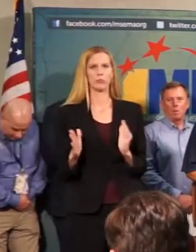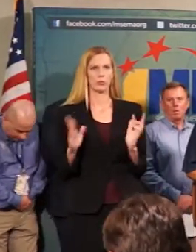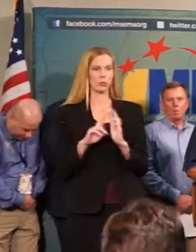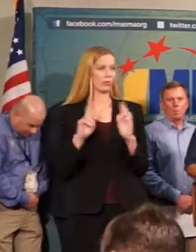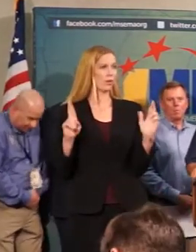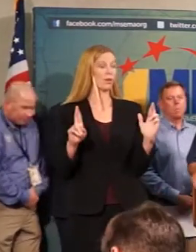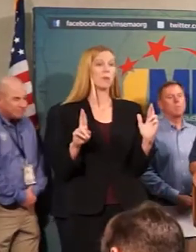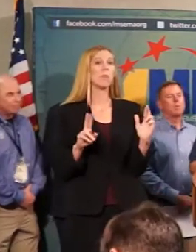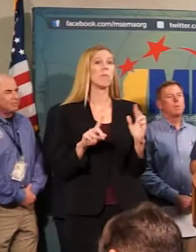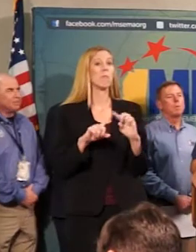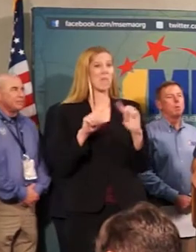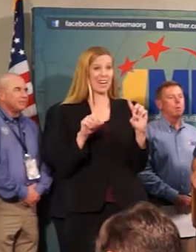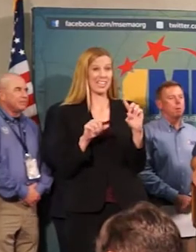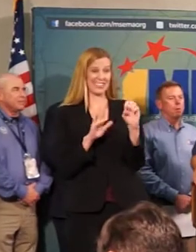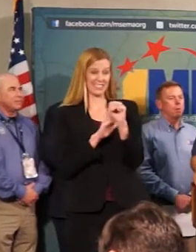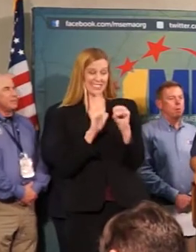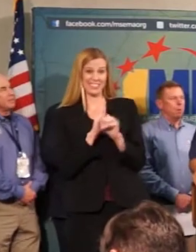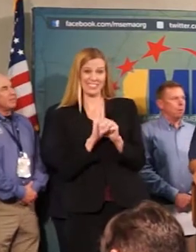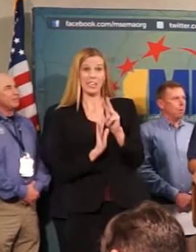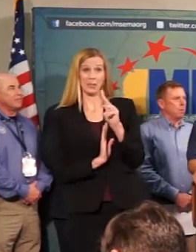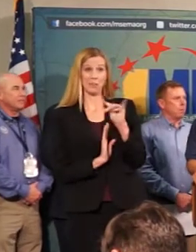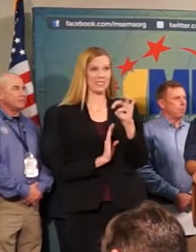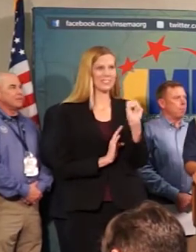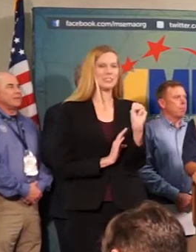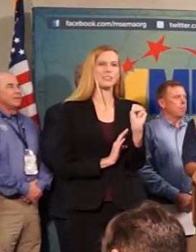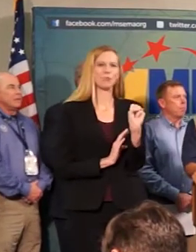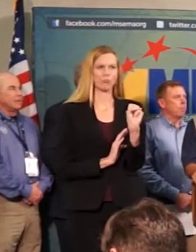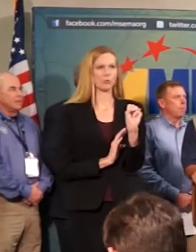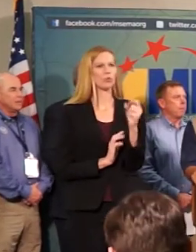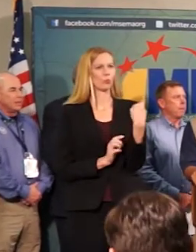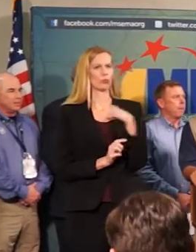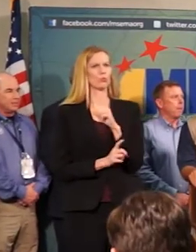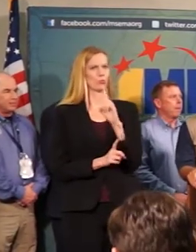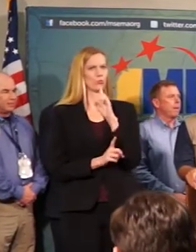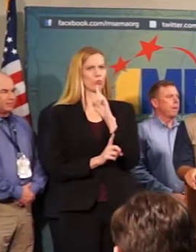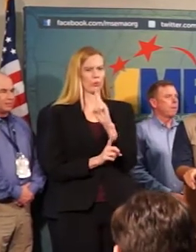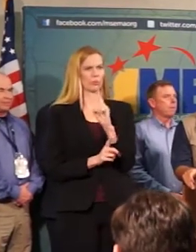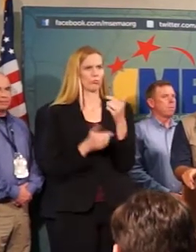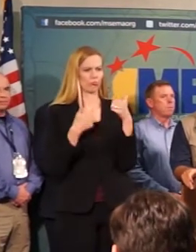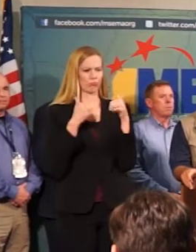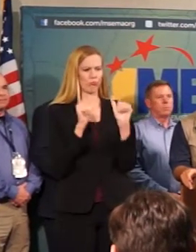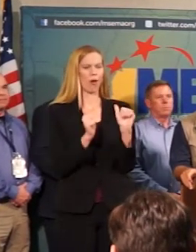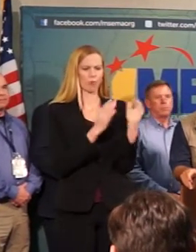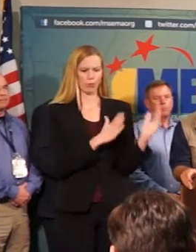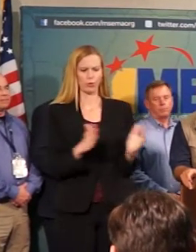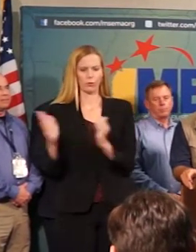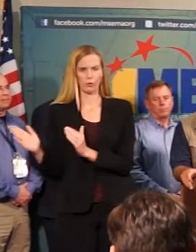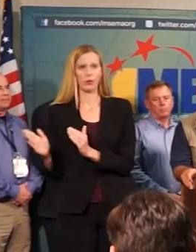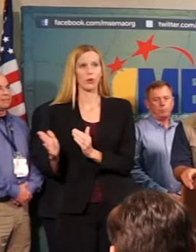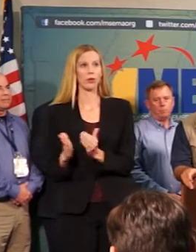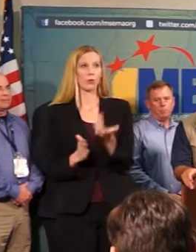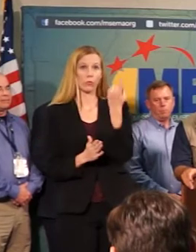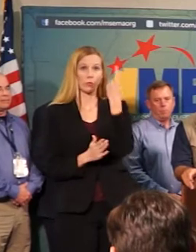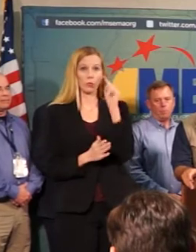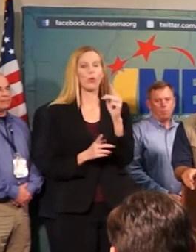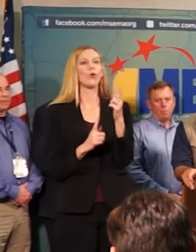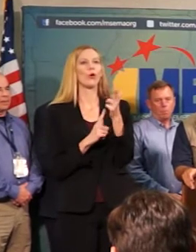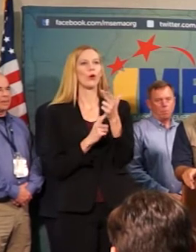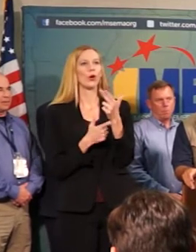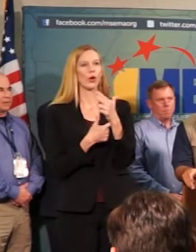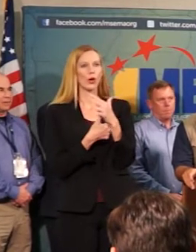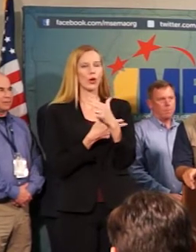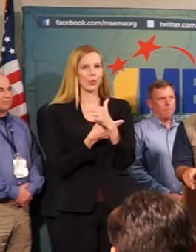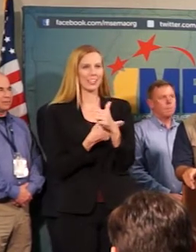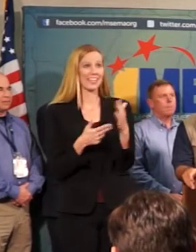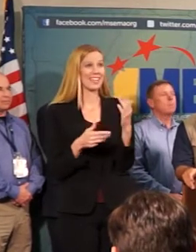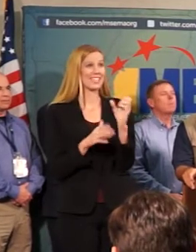Unfortunately, the state of Mississippi is better prepared than most states for hurricane season because we have experienced them. As a matter of